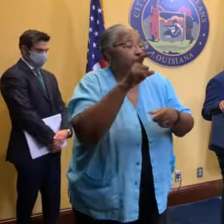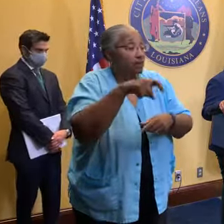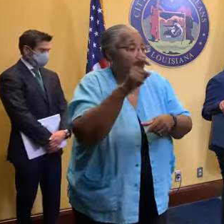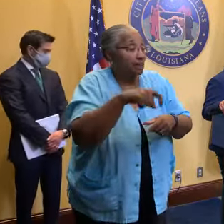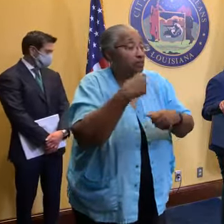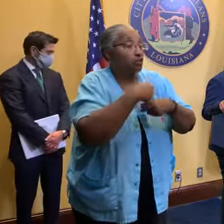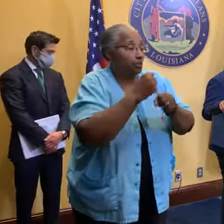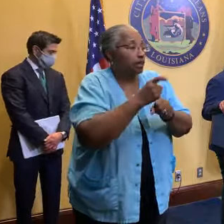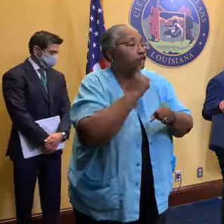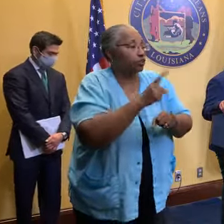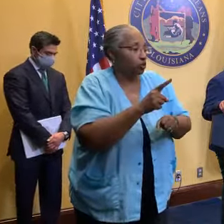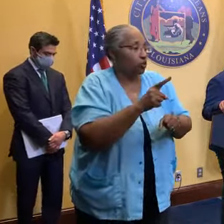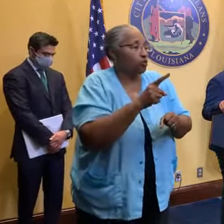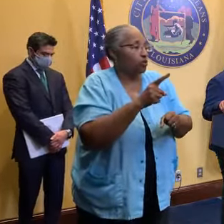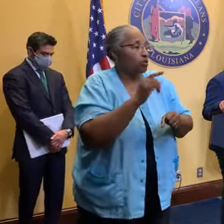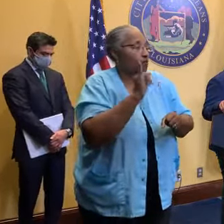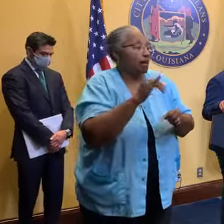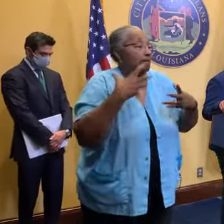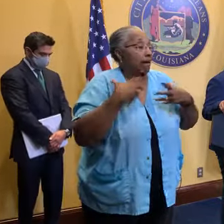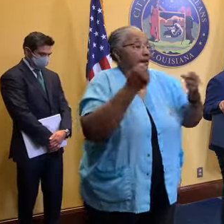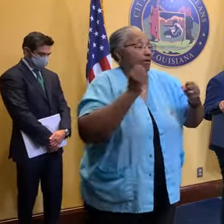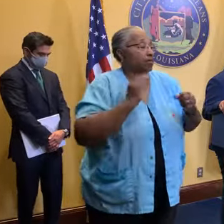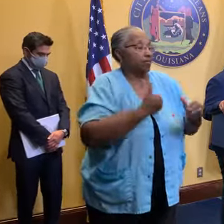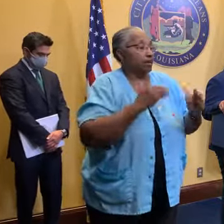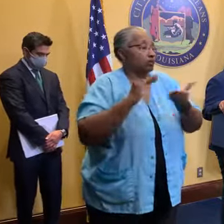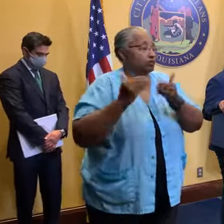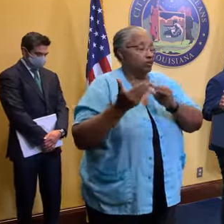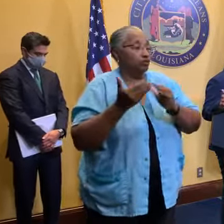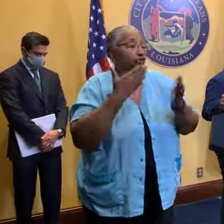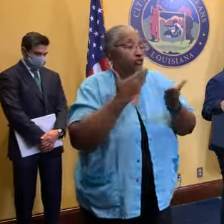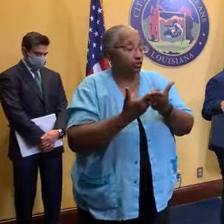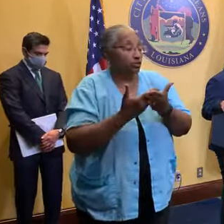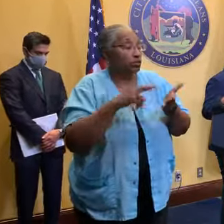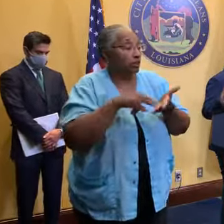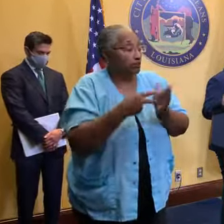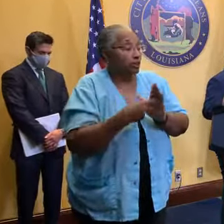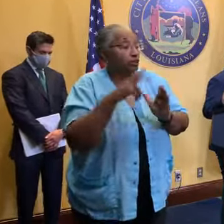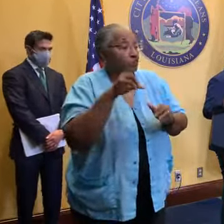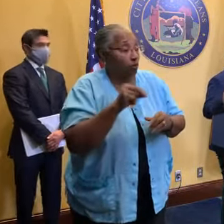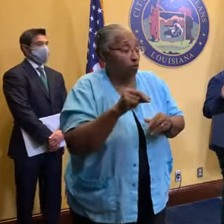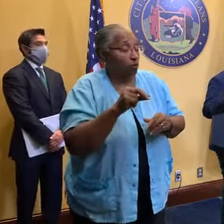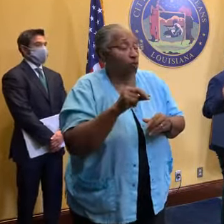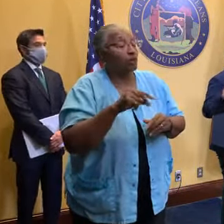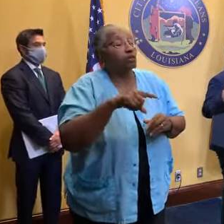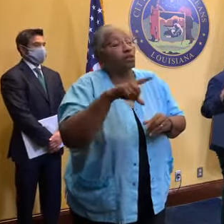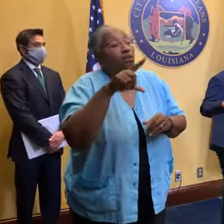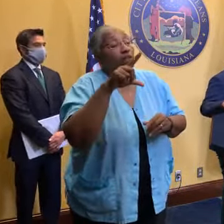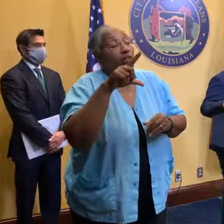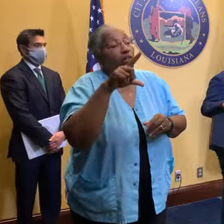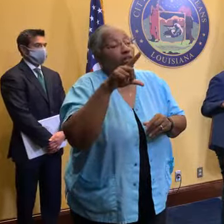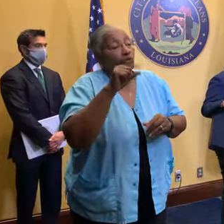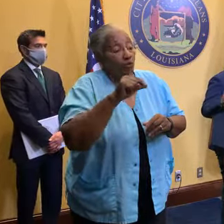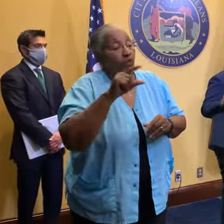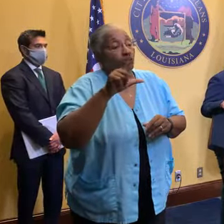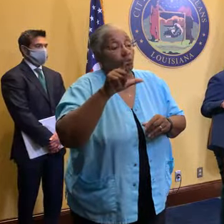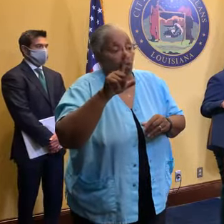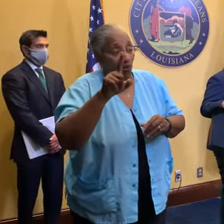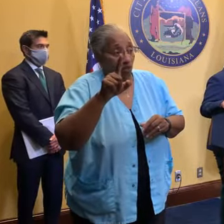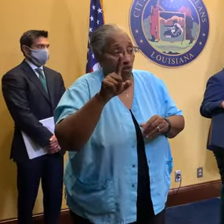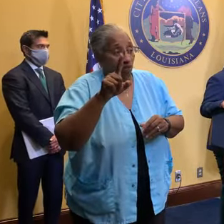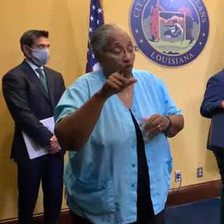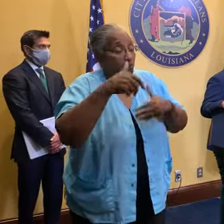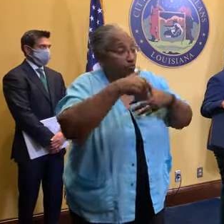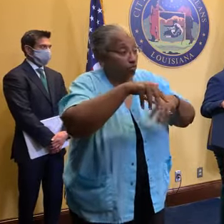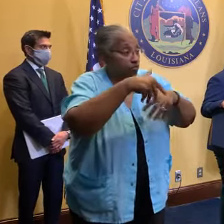community. And that means that no, in regards to the 2021 and based on the guidelines that are in place,